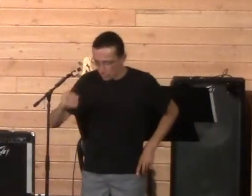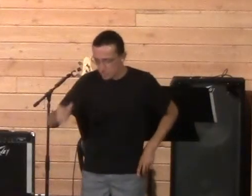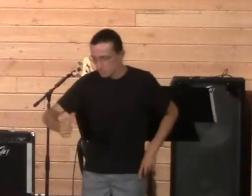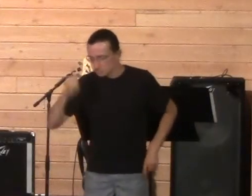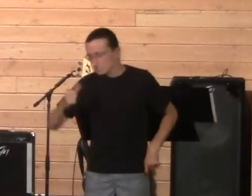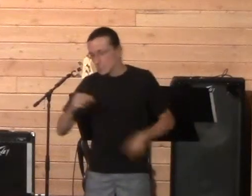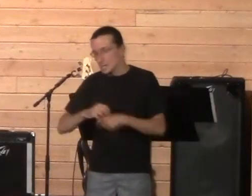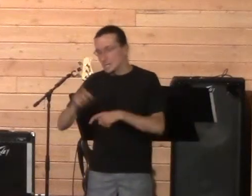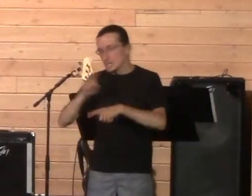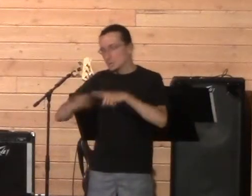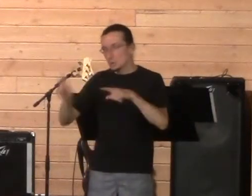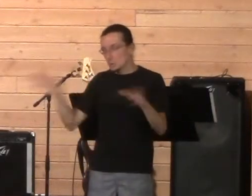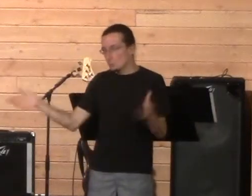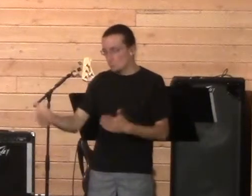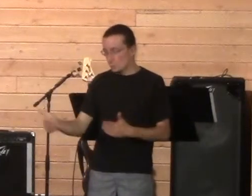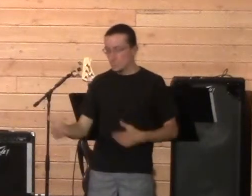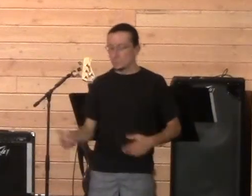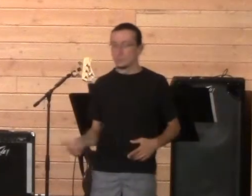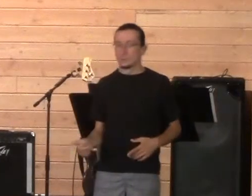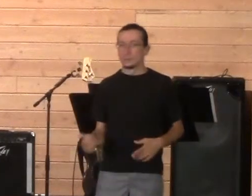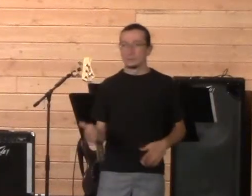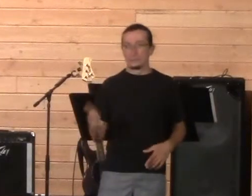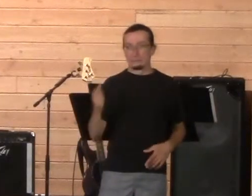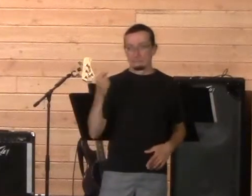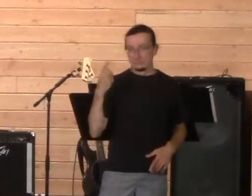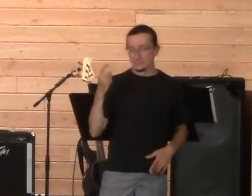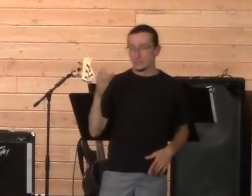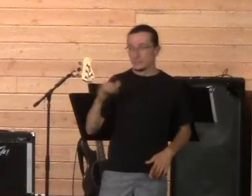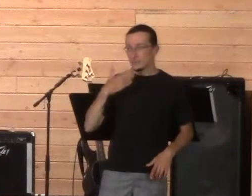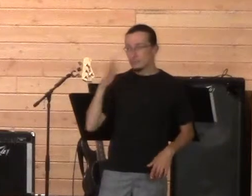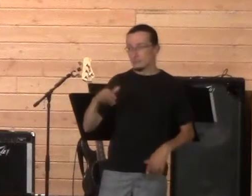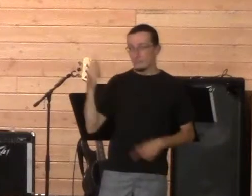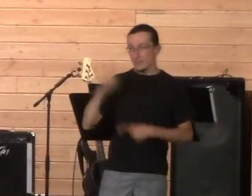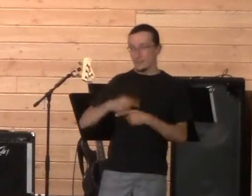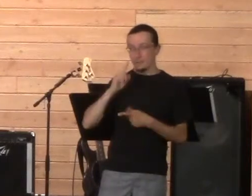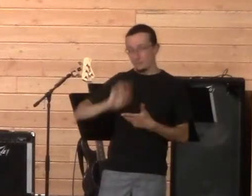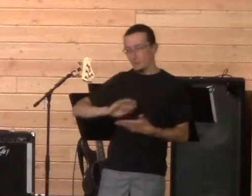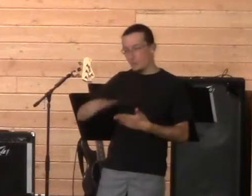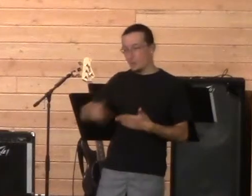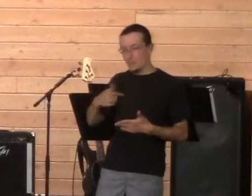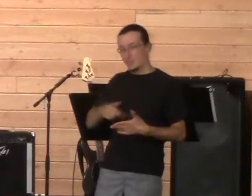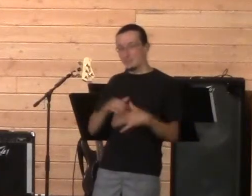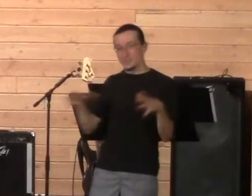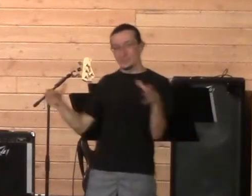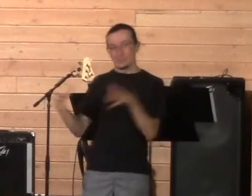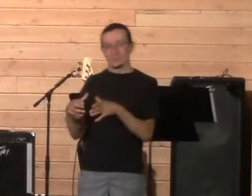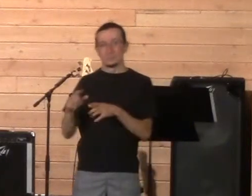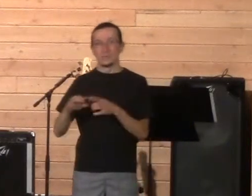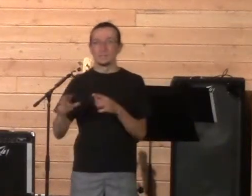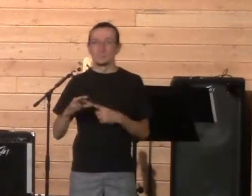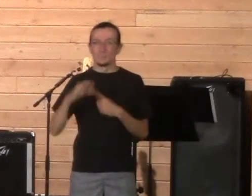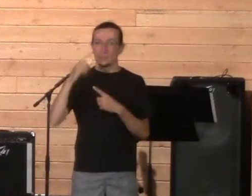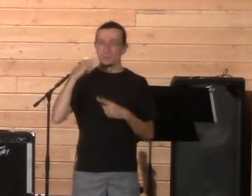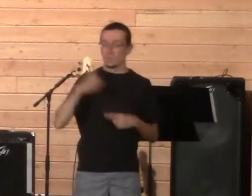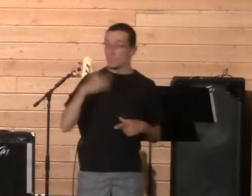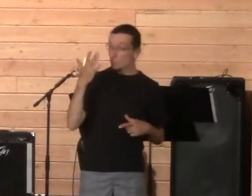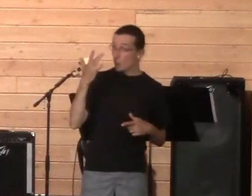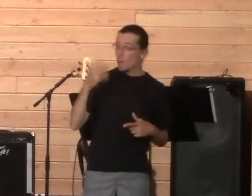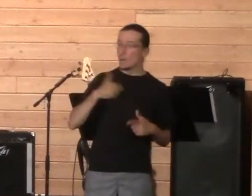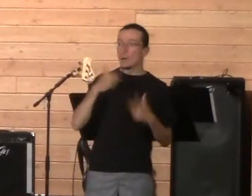room." Now, this was a bad day for all of us, but especially for me because I was